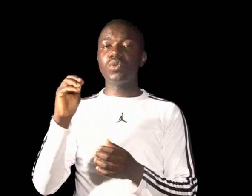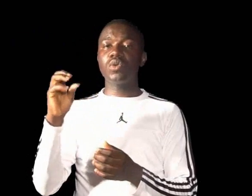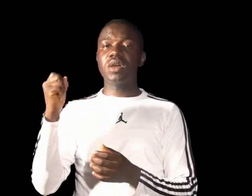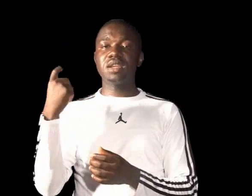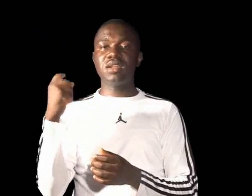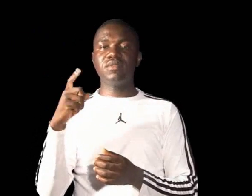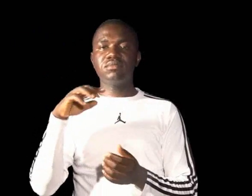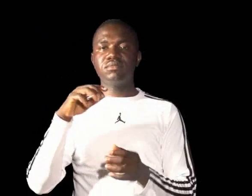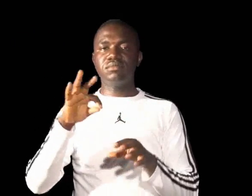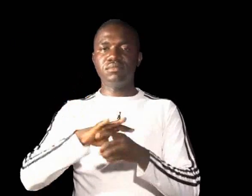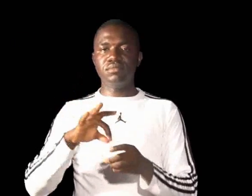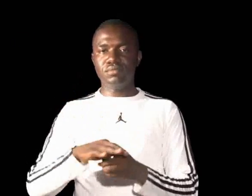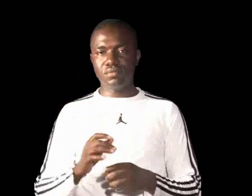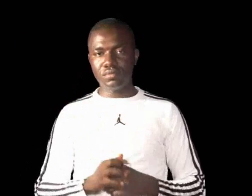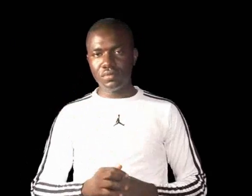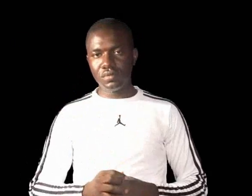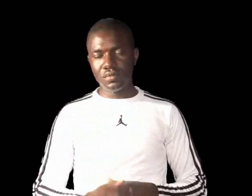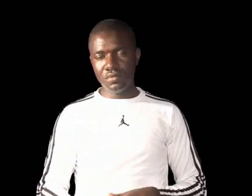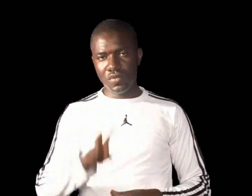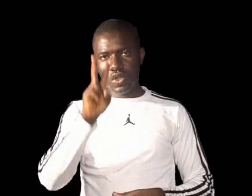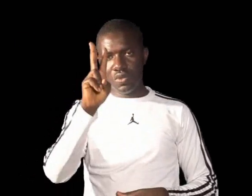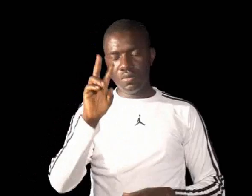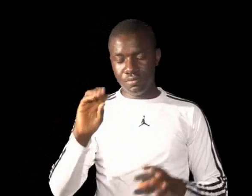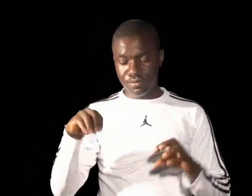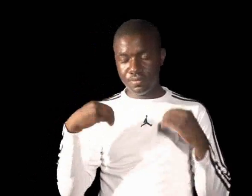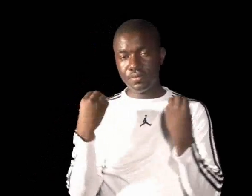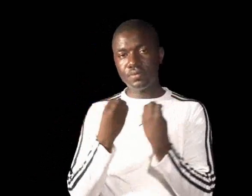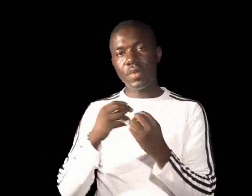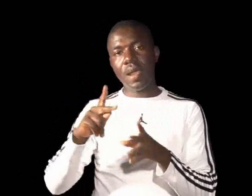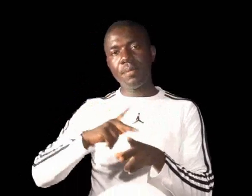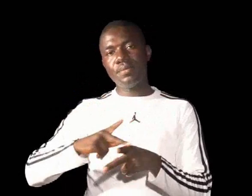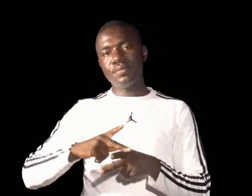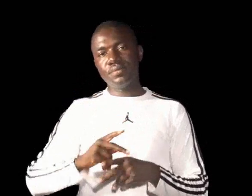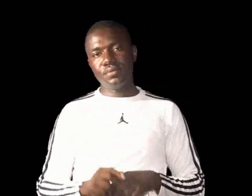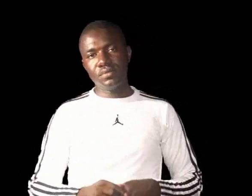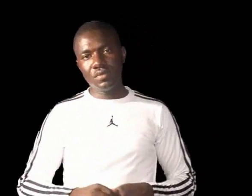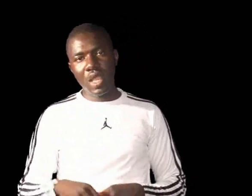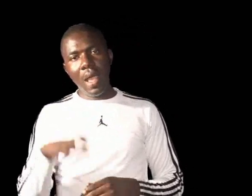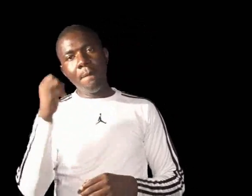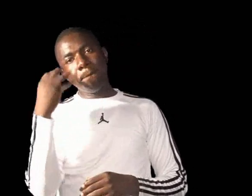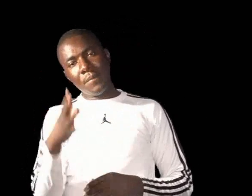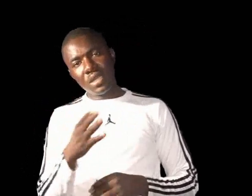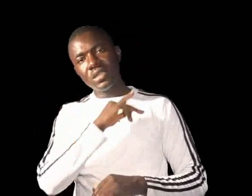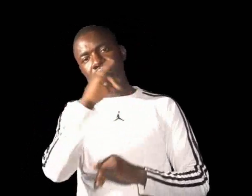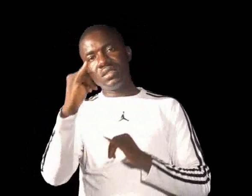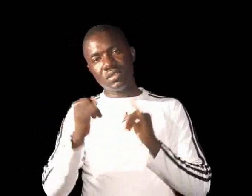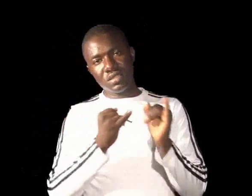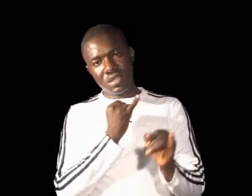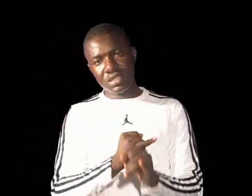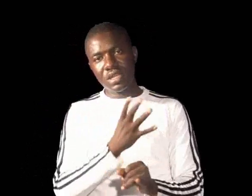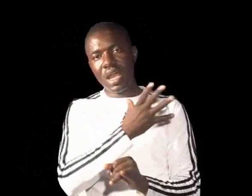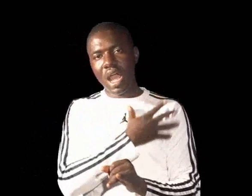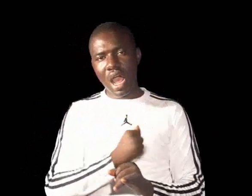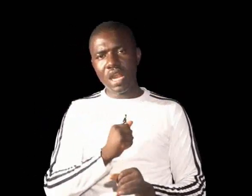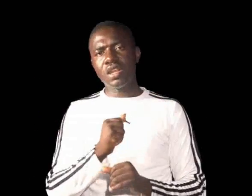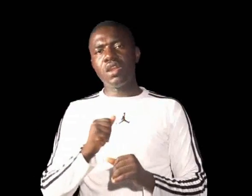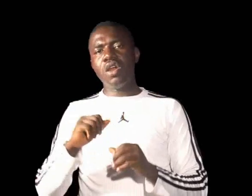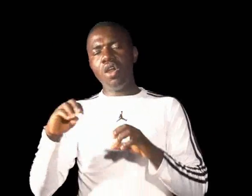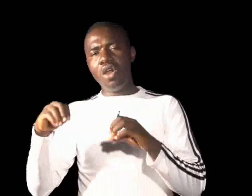elections. 2. Organizational practice. Many international and national development